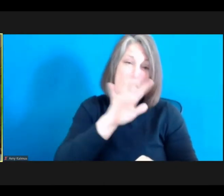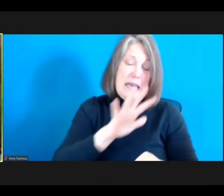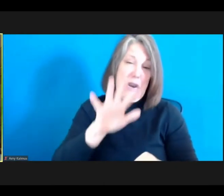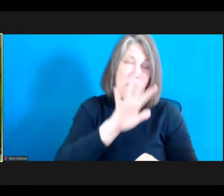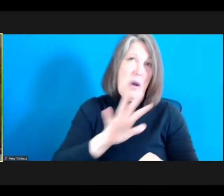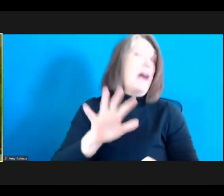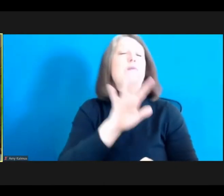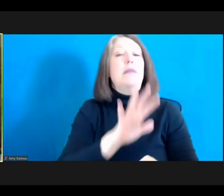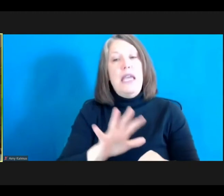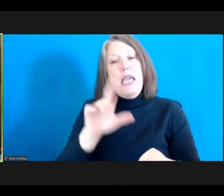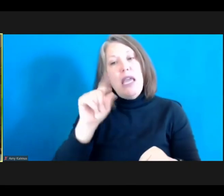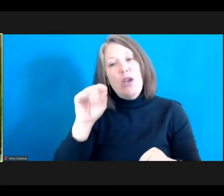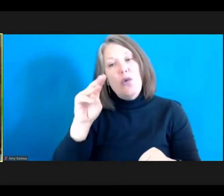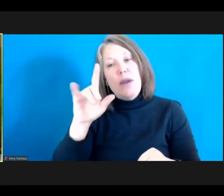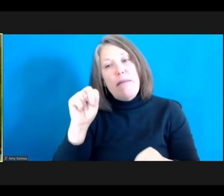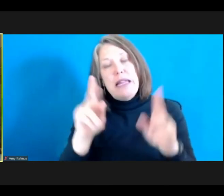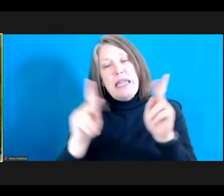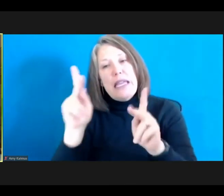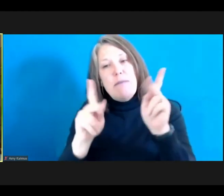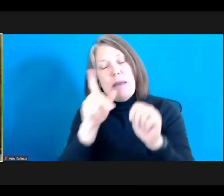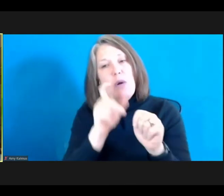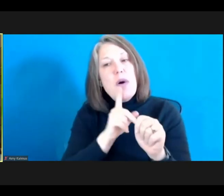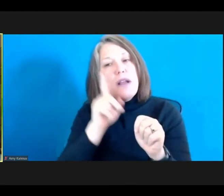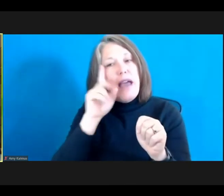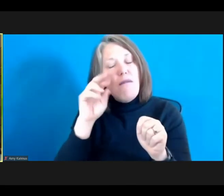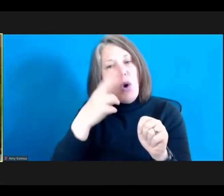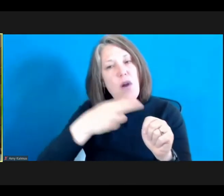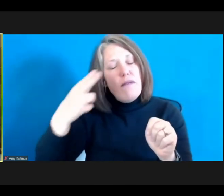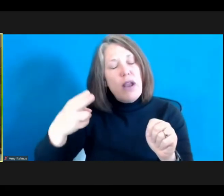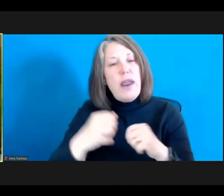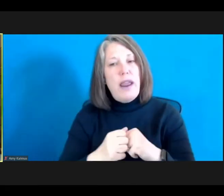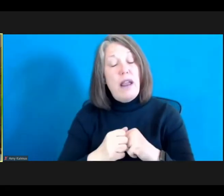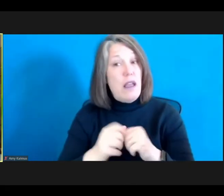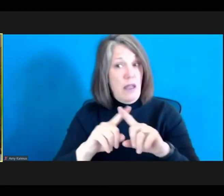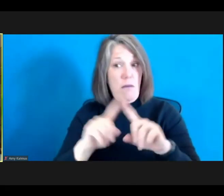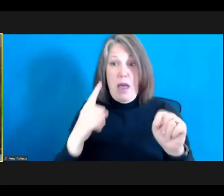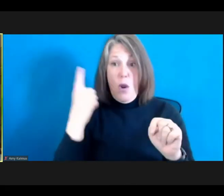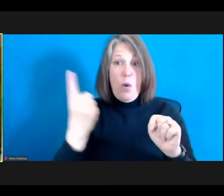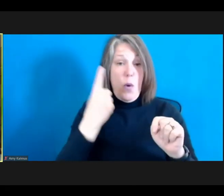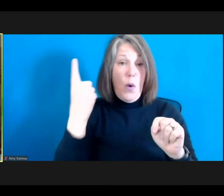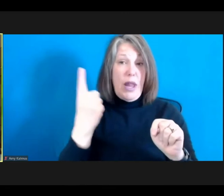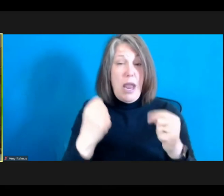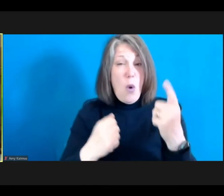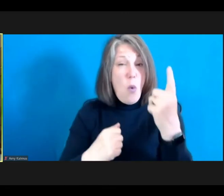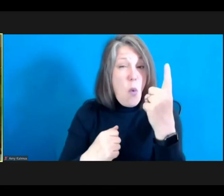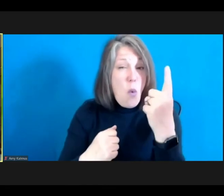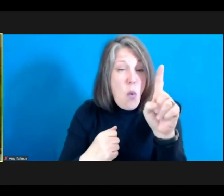approximately 20 million people who are deaf or hard of hearing, yet only